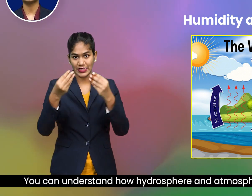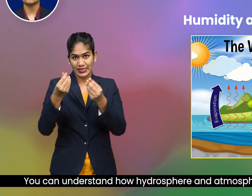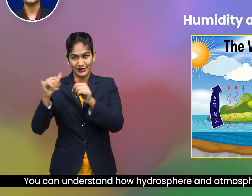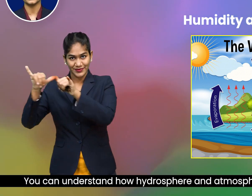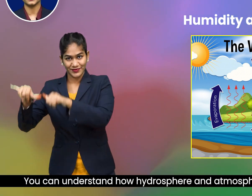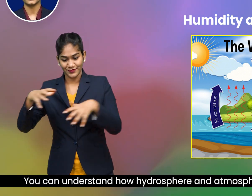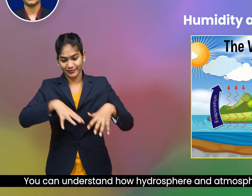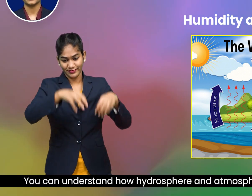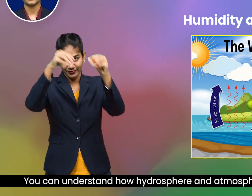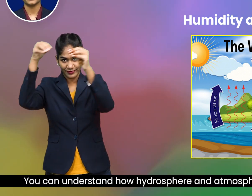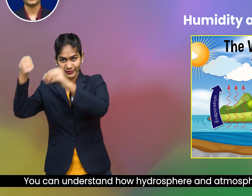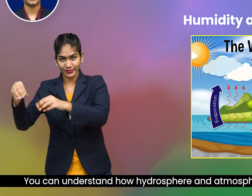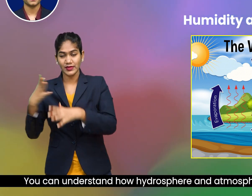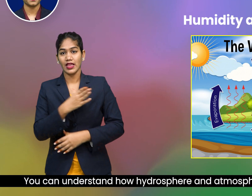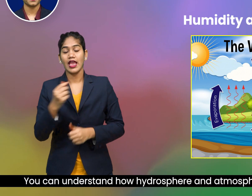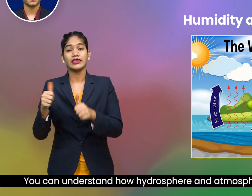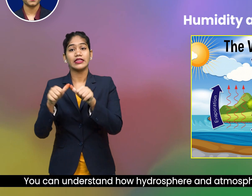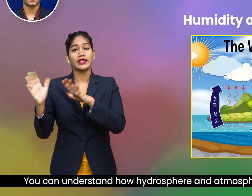and atmosphere